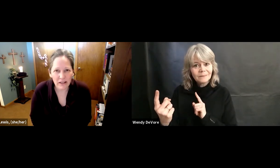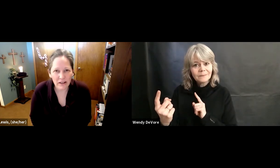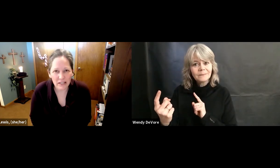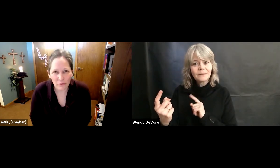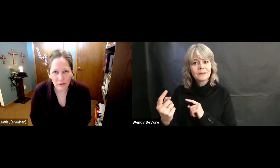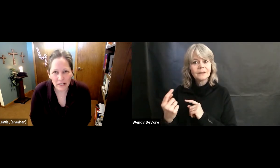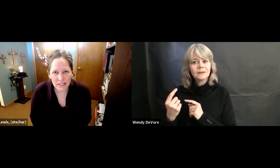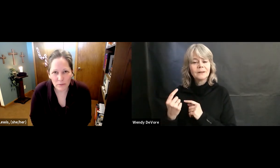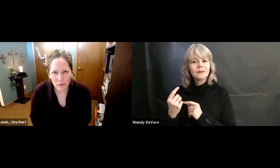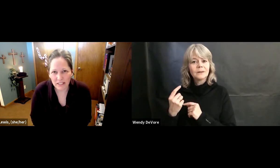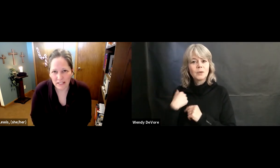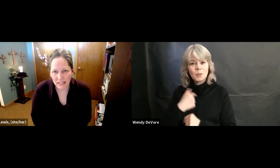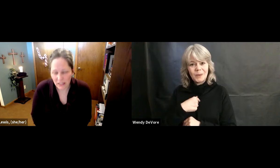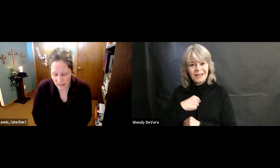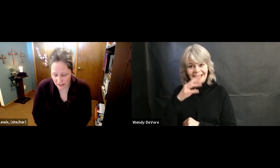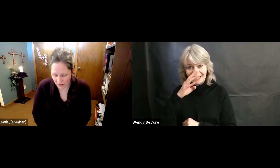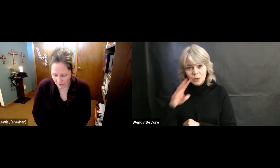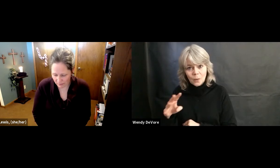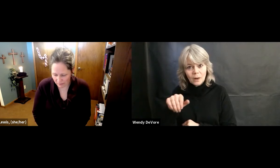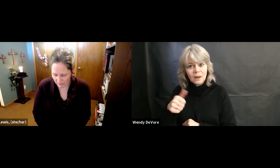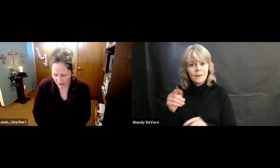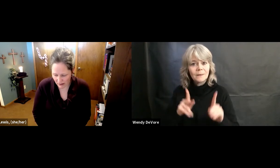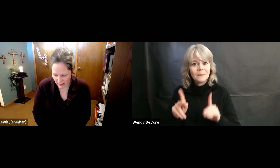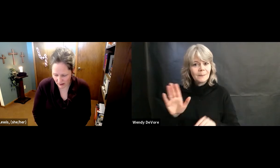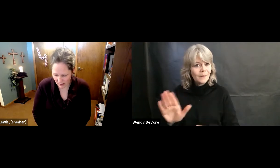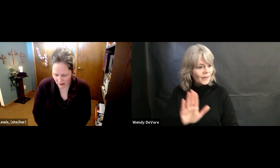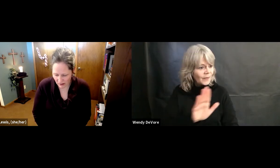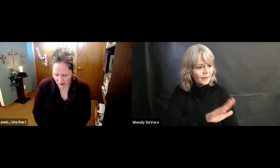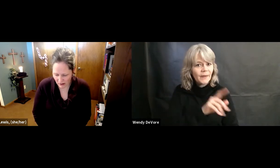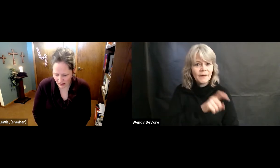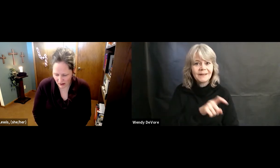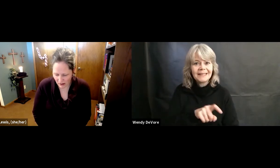Are we ignoring someone's needs?